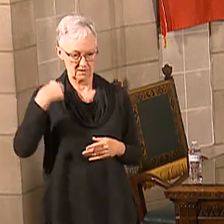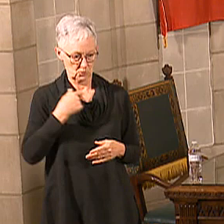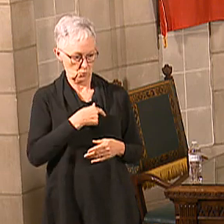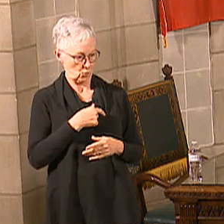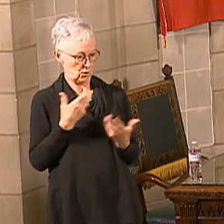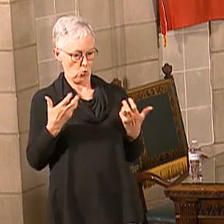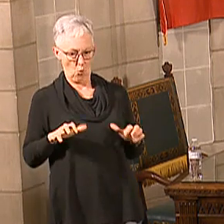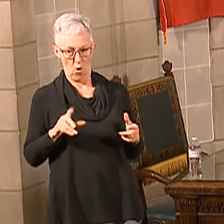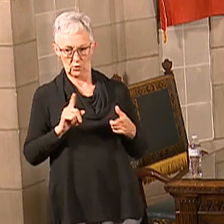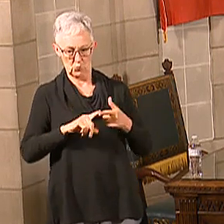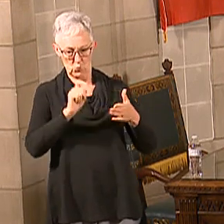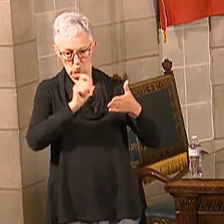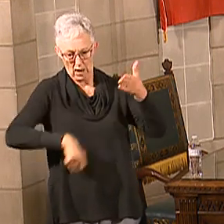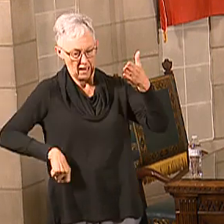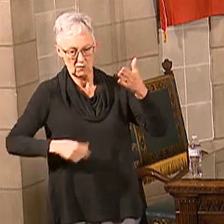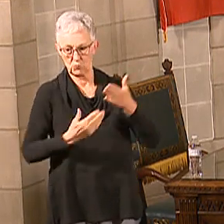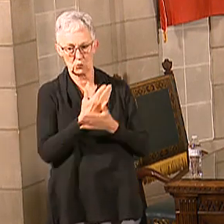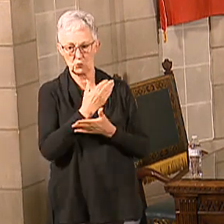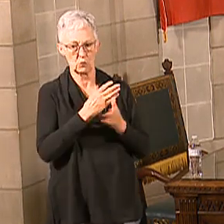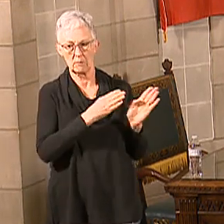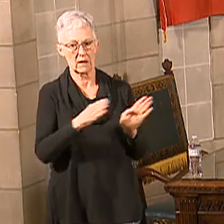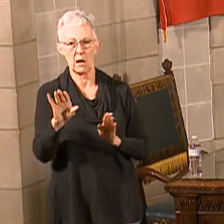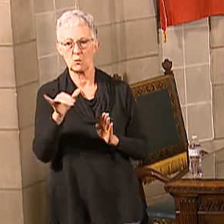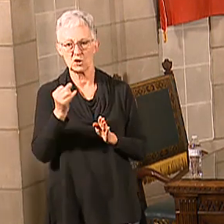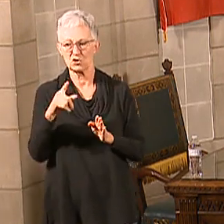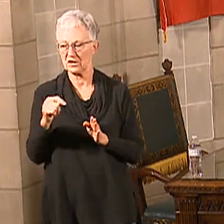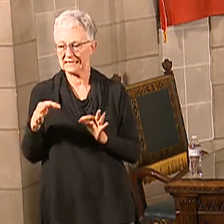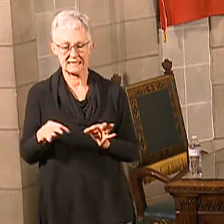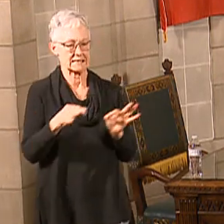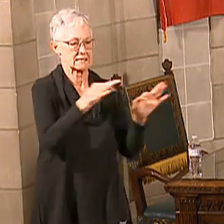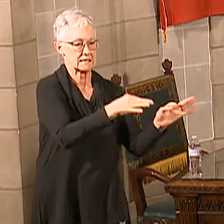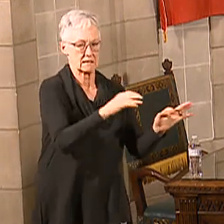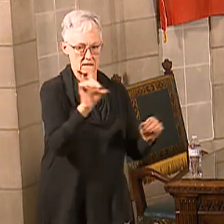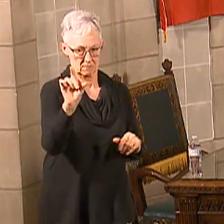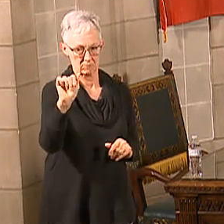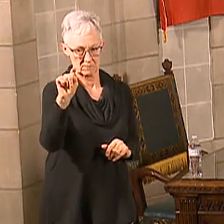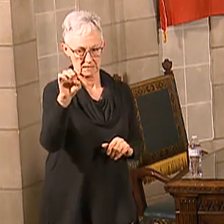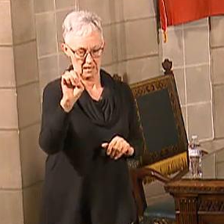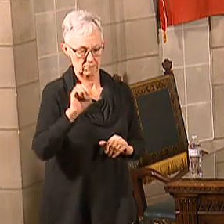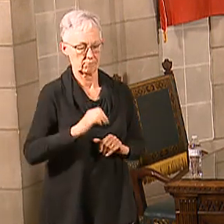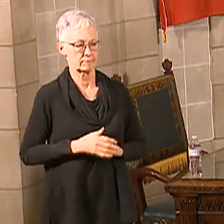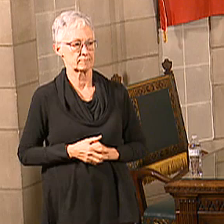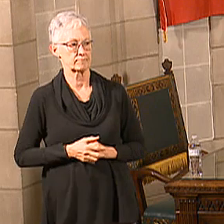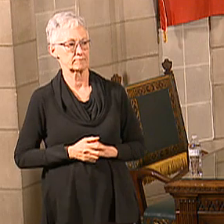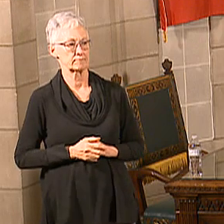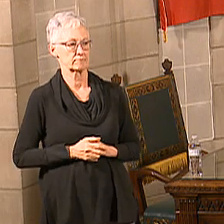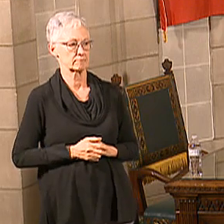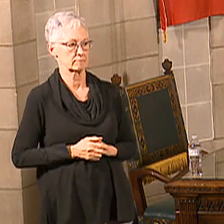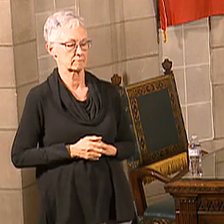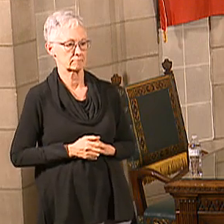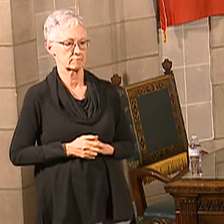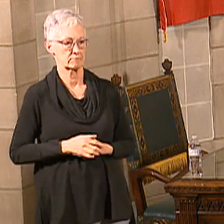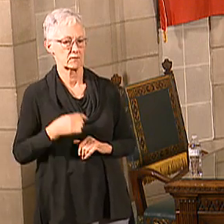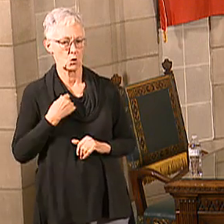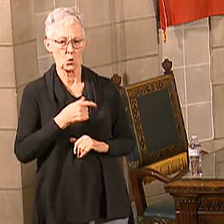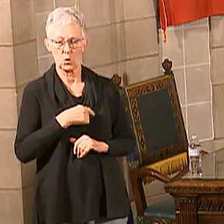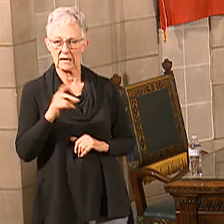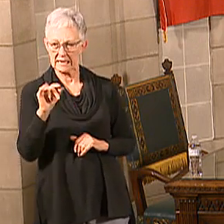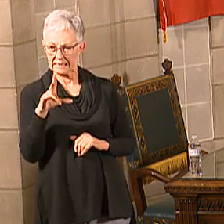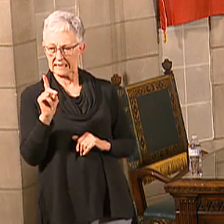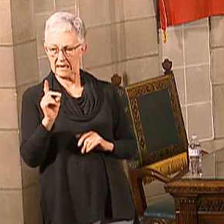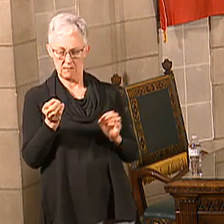So we'll be extending that plan. We clarified some provisions on reimbursable and